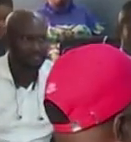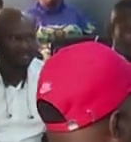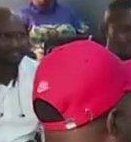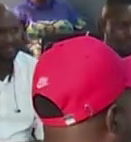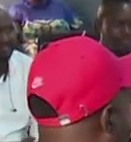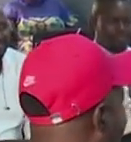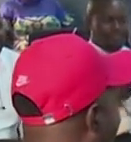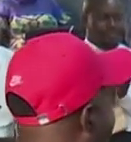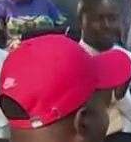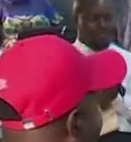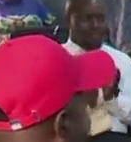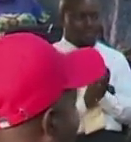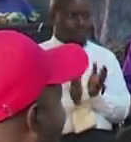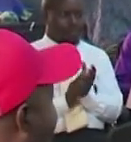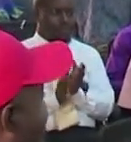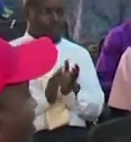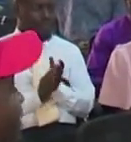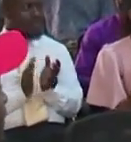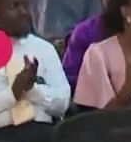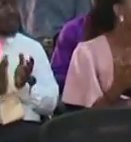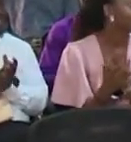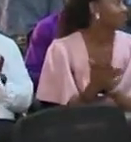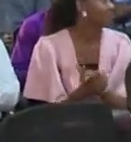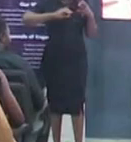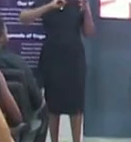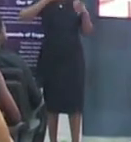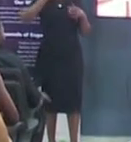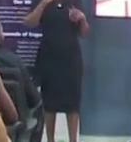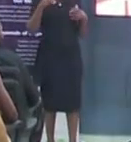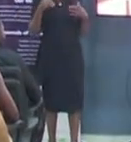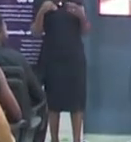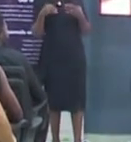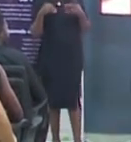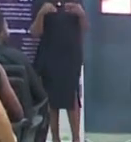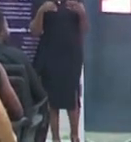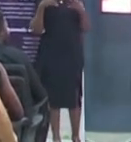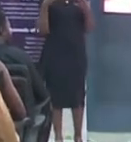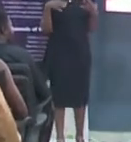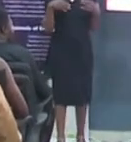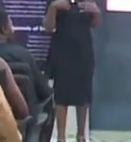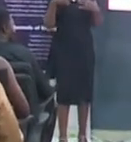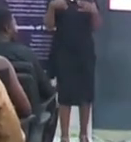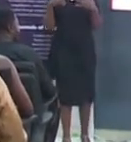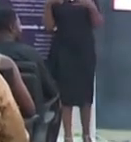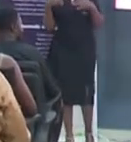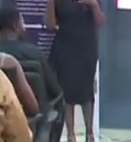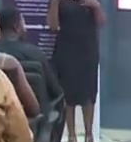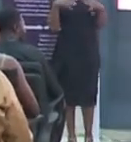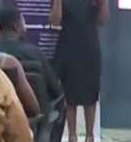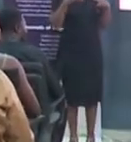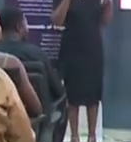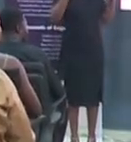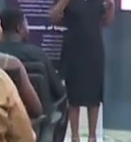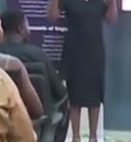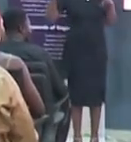grants and necessary funding to help children and young adults with special needs to be integrated into society and